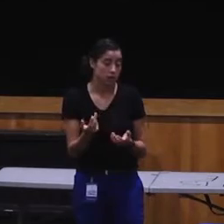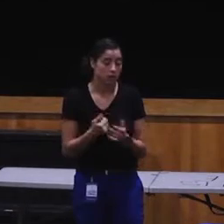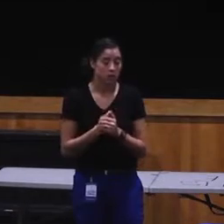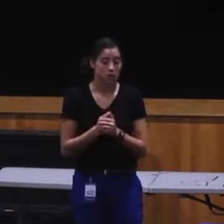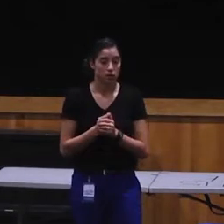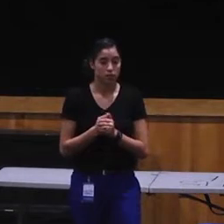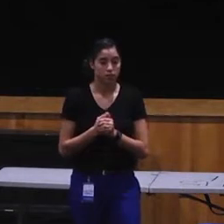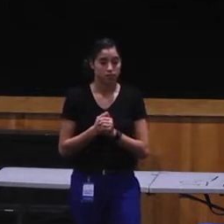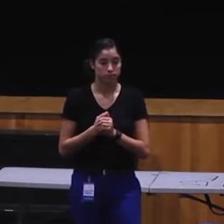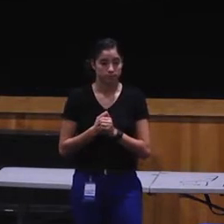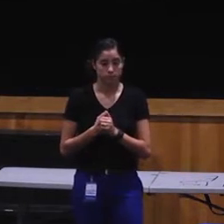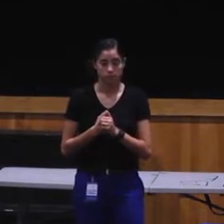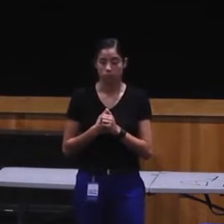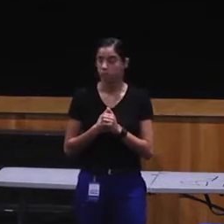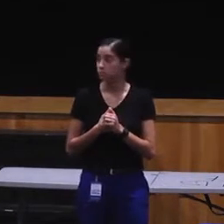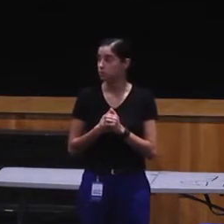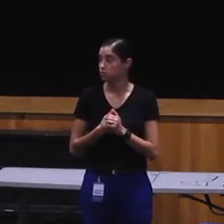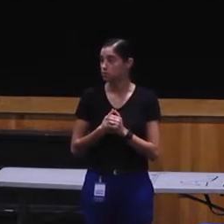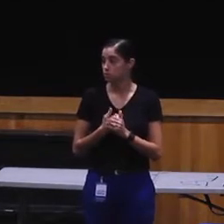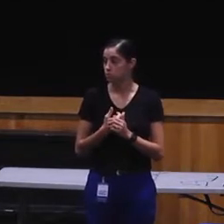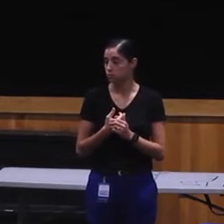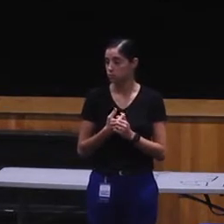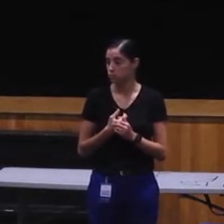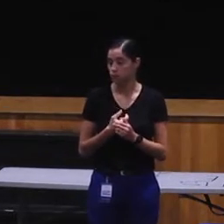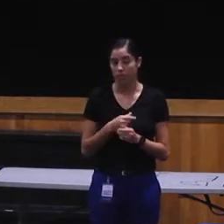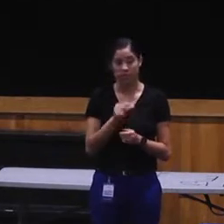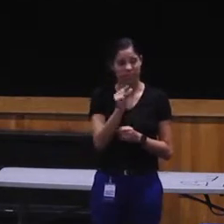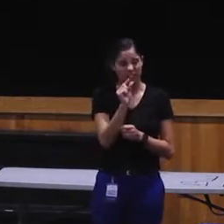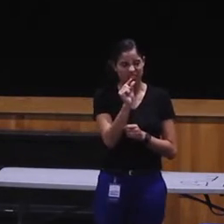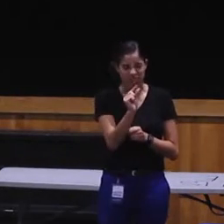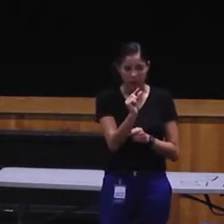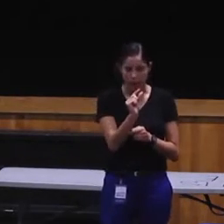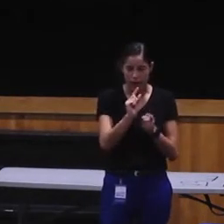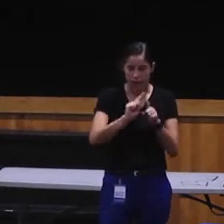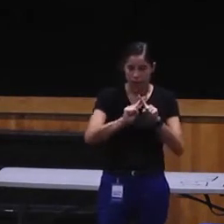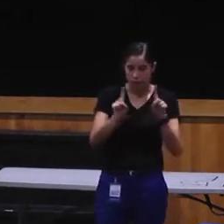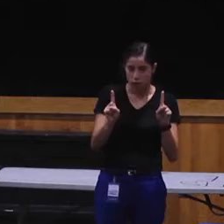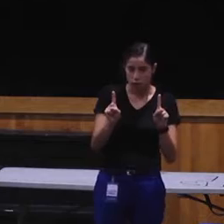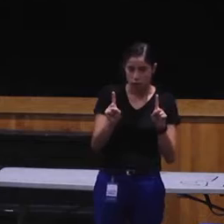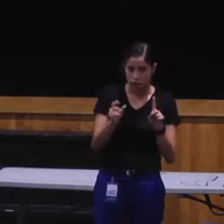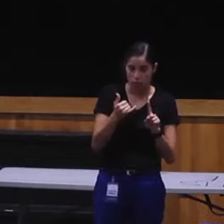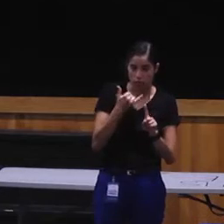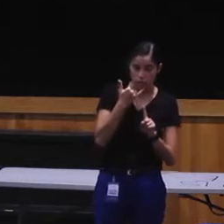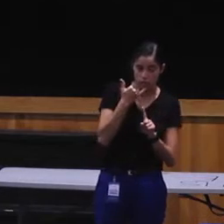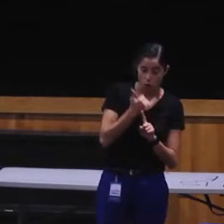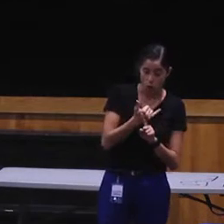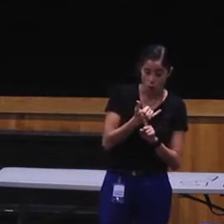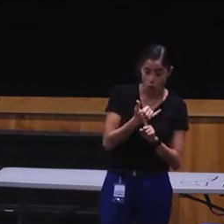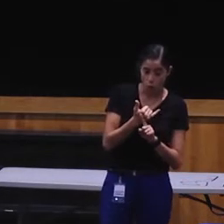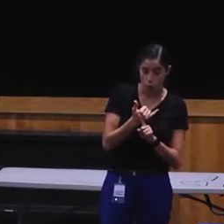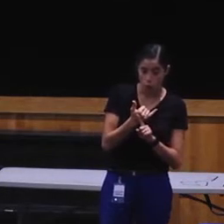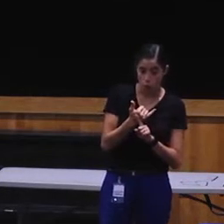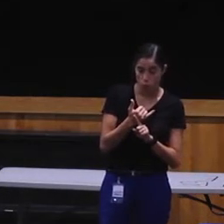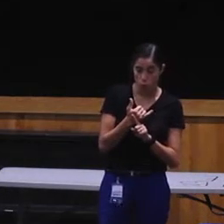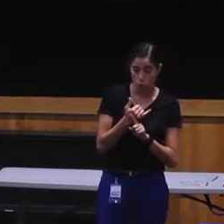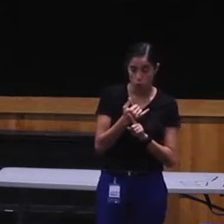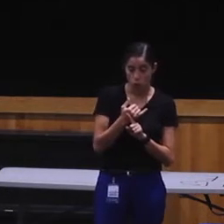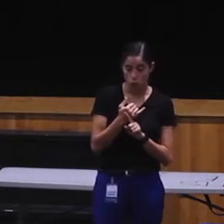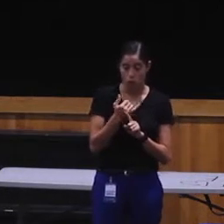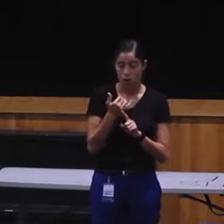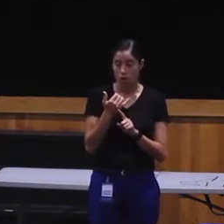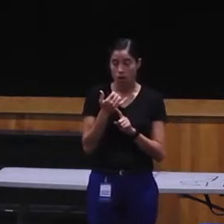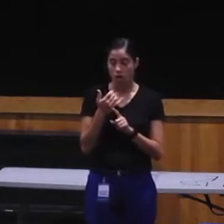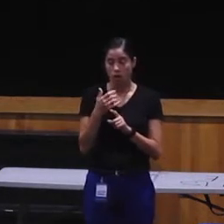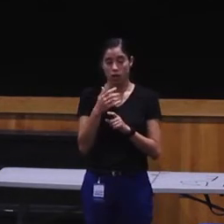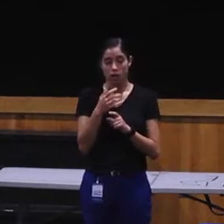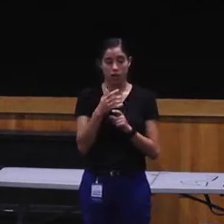through the web application, the other is through the phone. There is a little bit of a difference. The phone, the system starts calling for absences